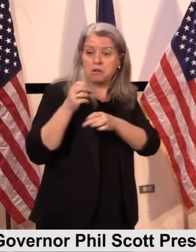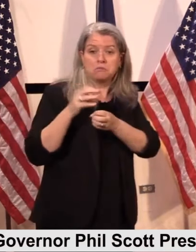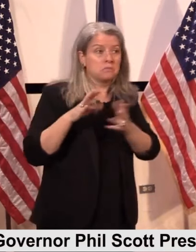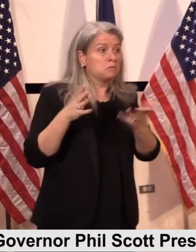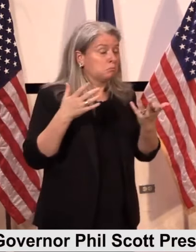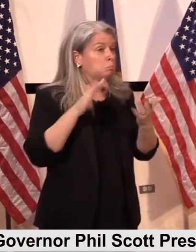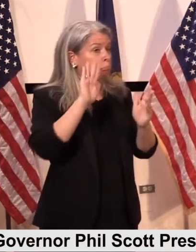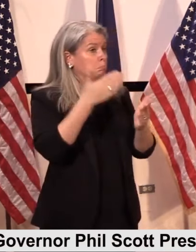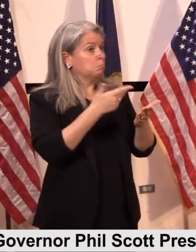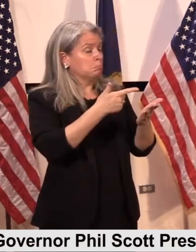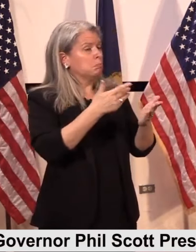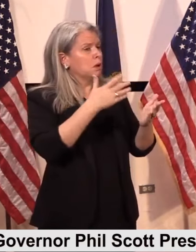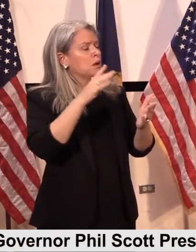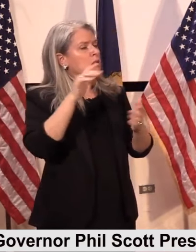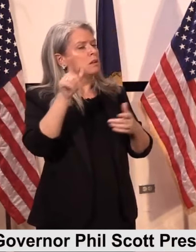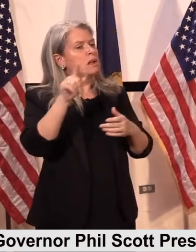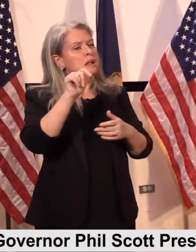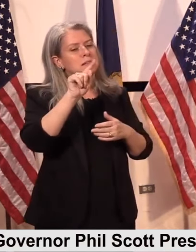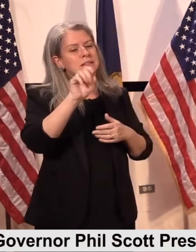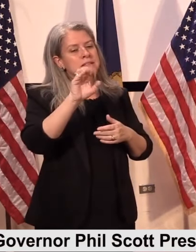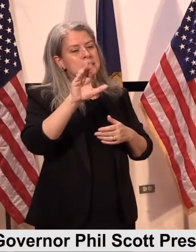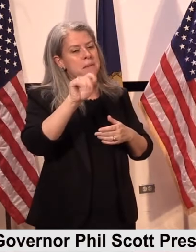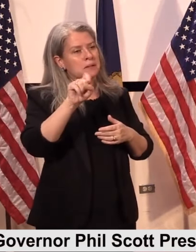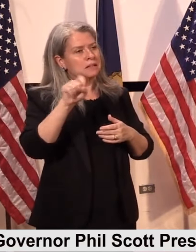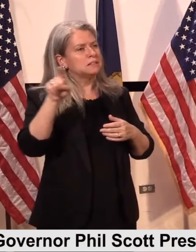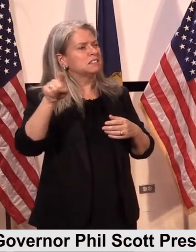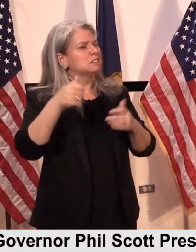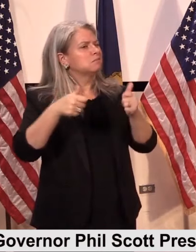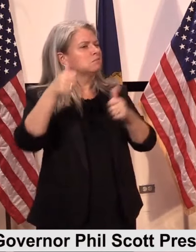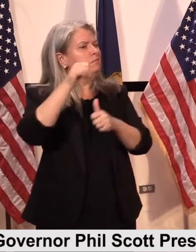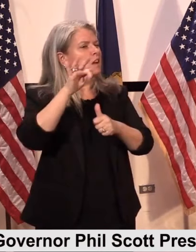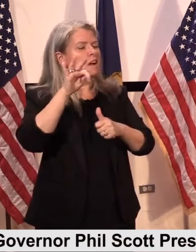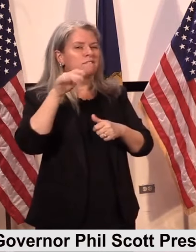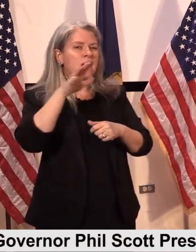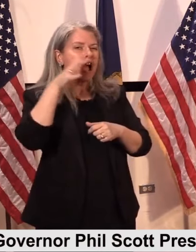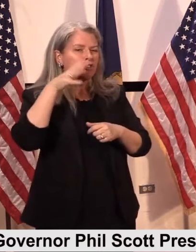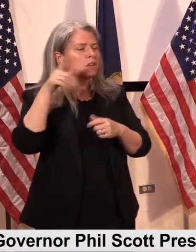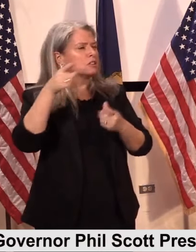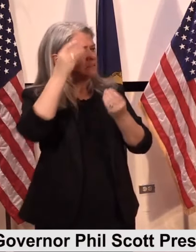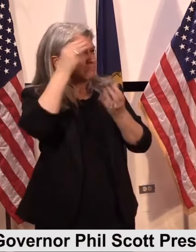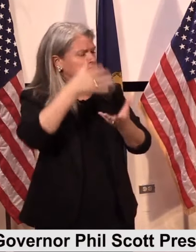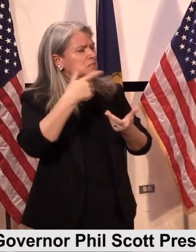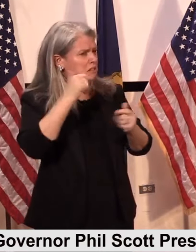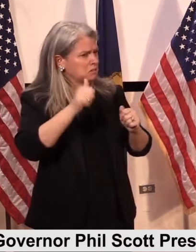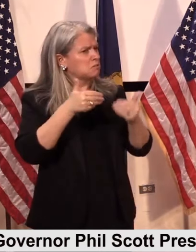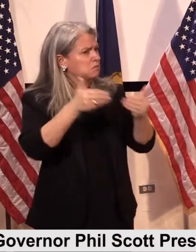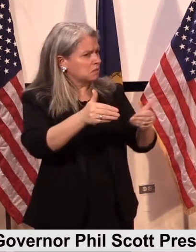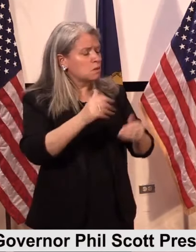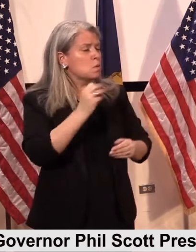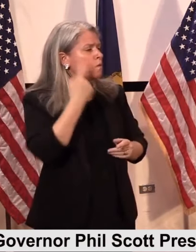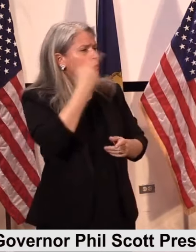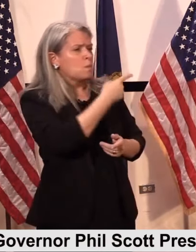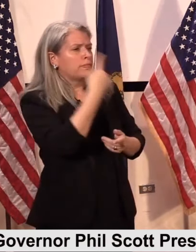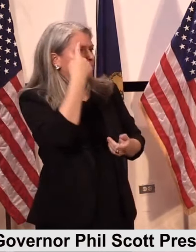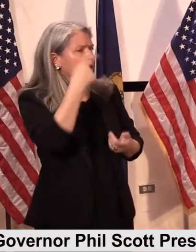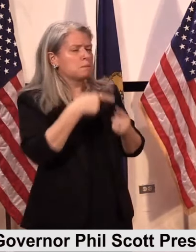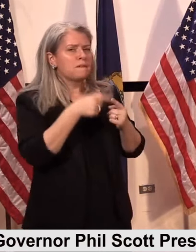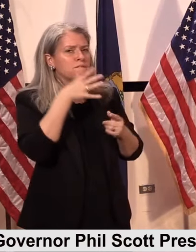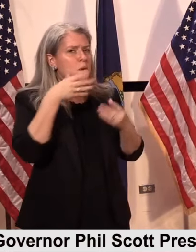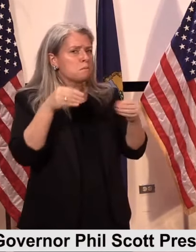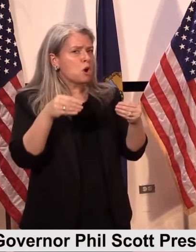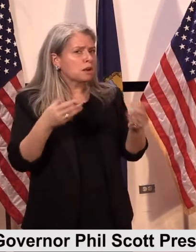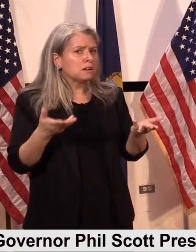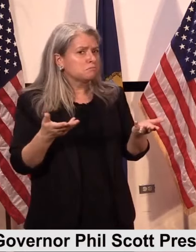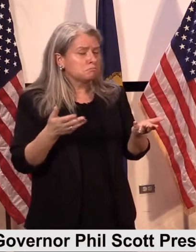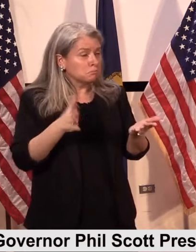I was wondering the status, if you could outline the status of farmers markets going forward, given what Secretary